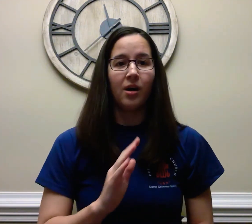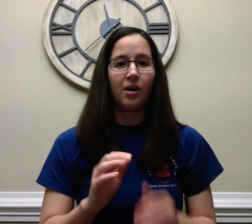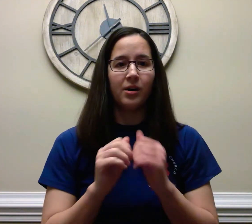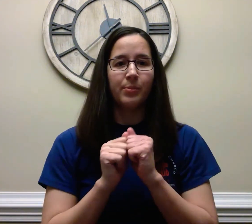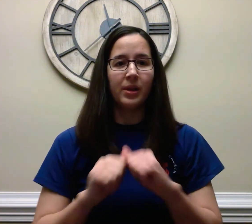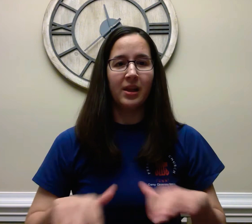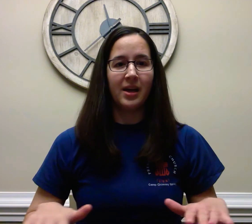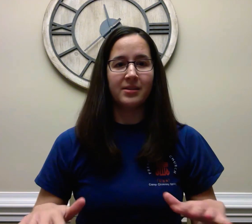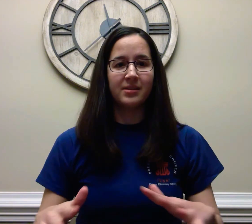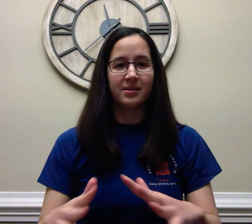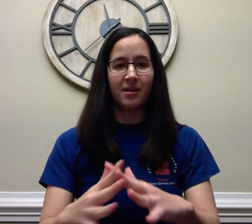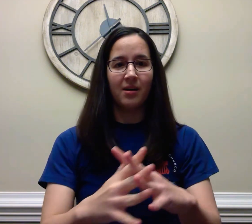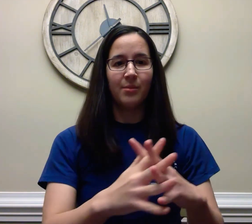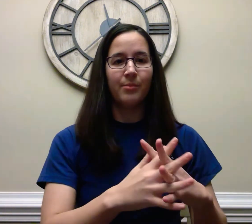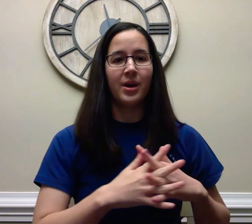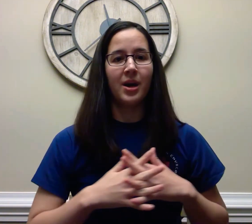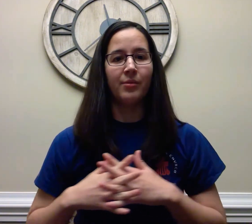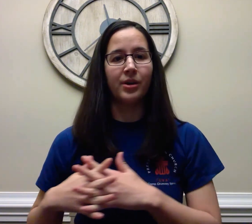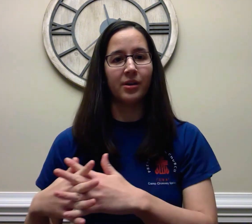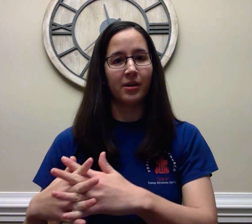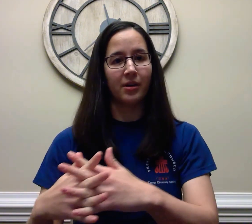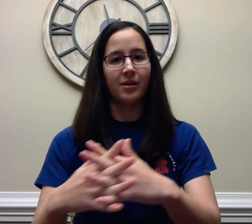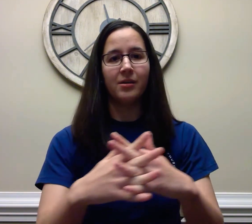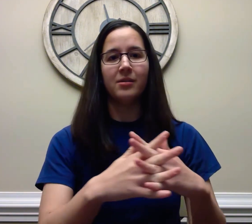God bless America,